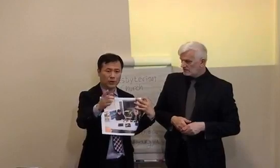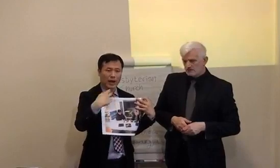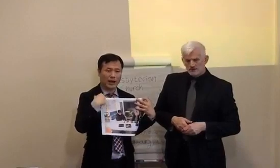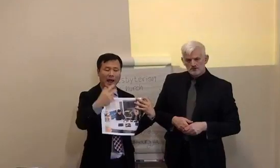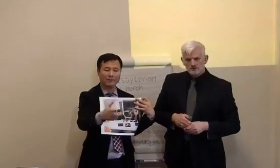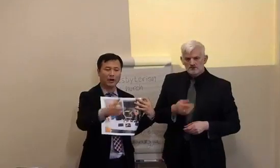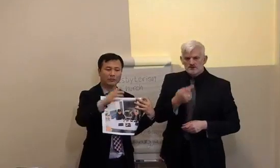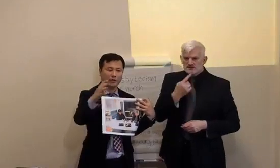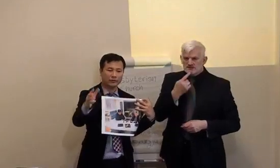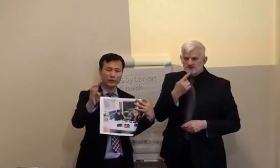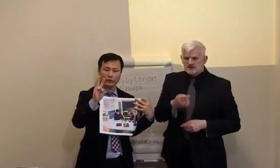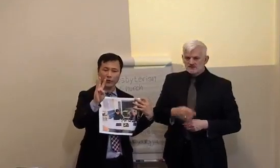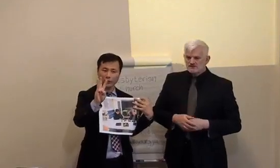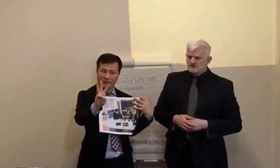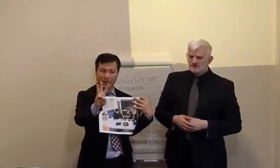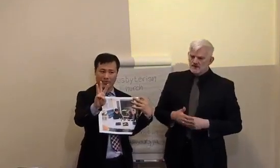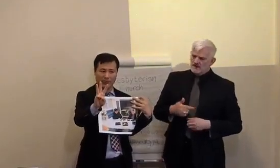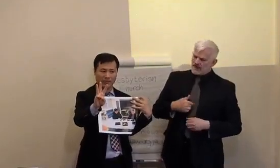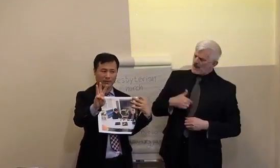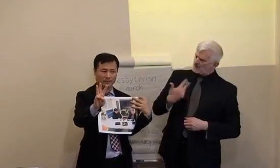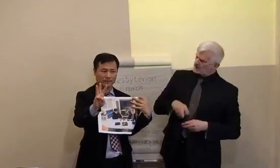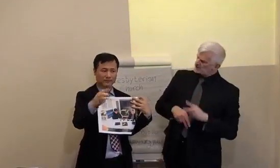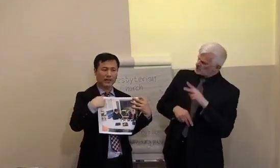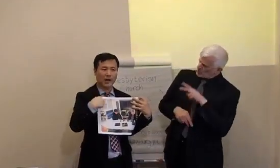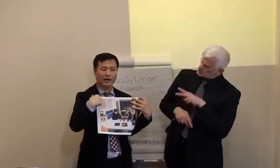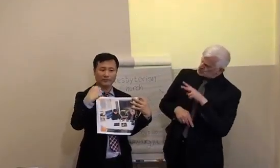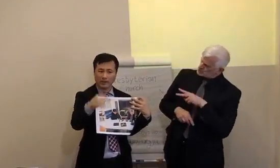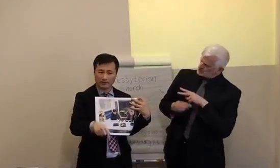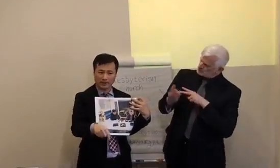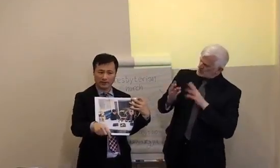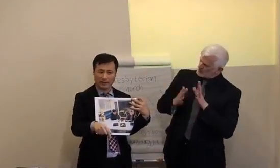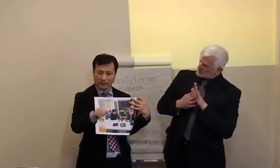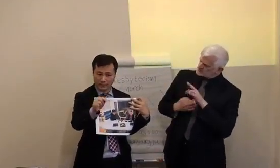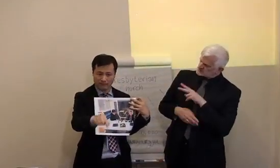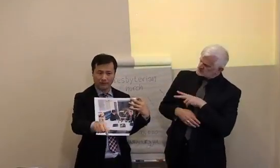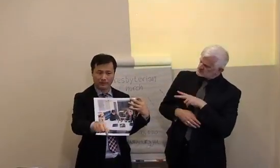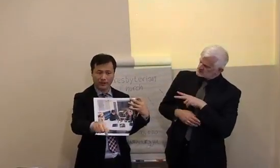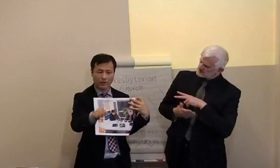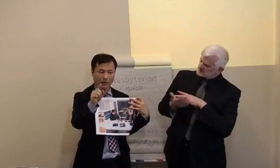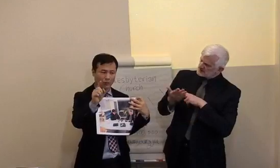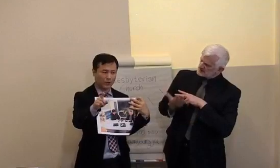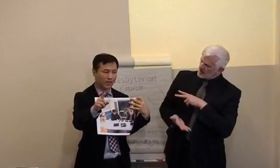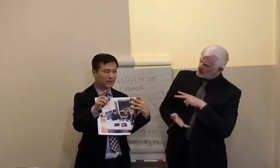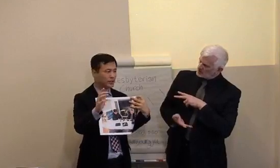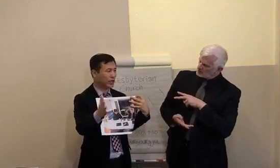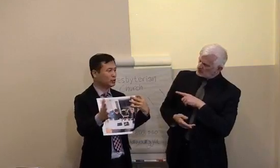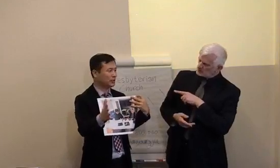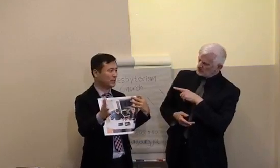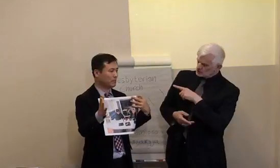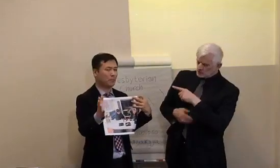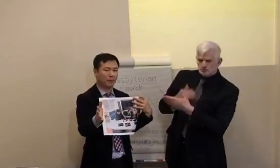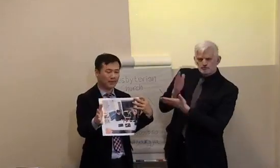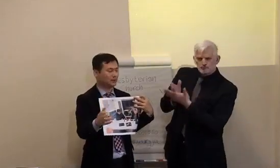I have observed you for 3 months. Now I recognize and confirm that you are genuine pastor.